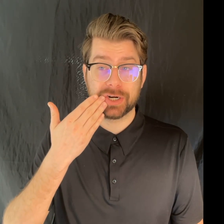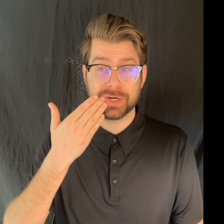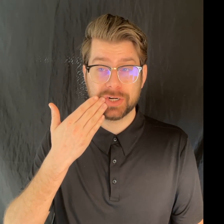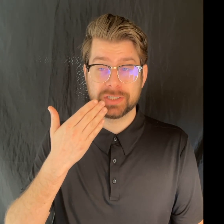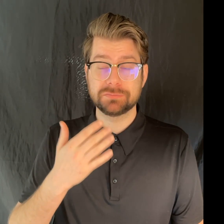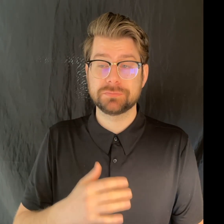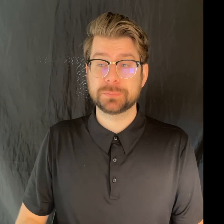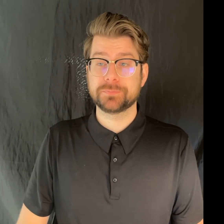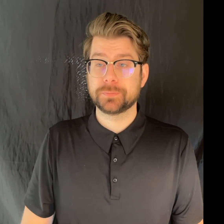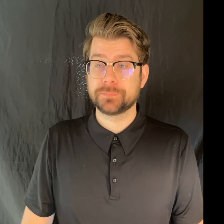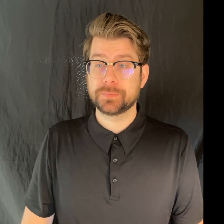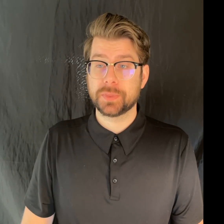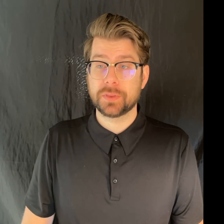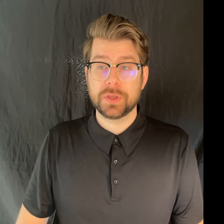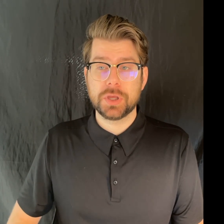letter,